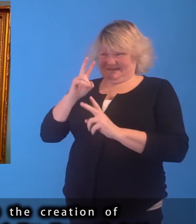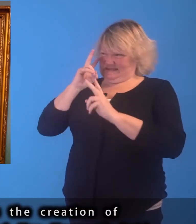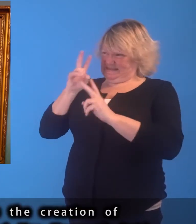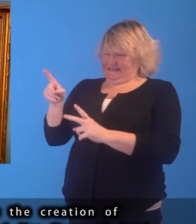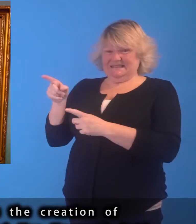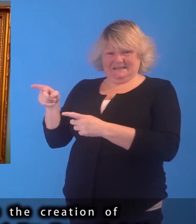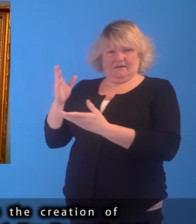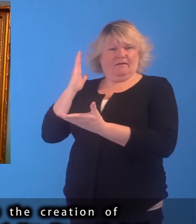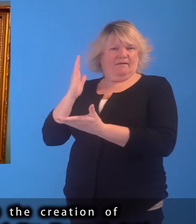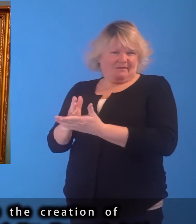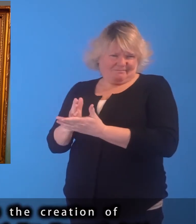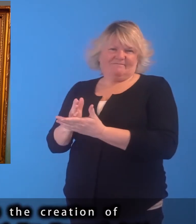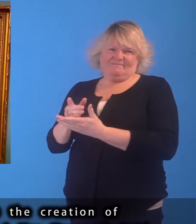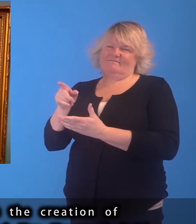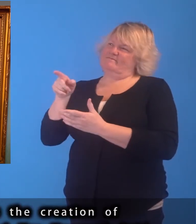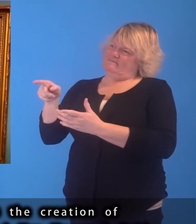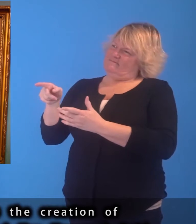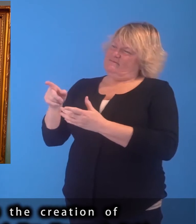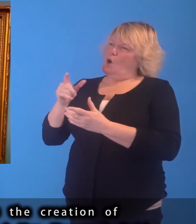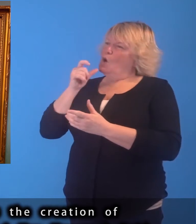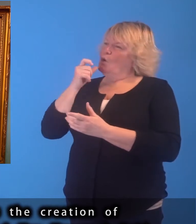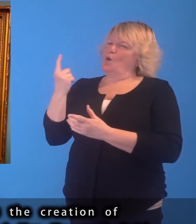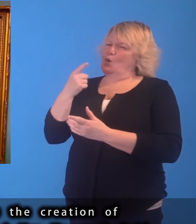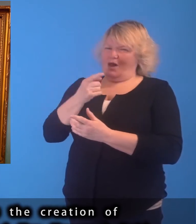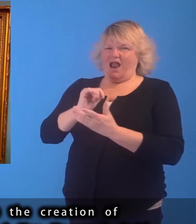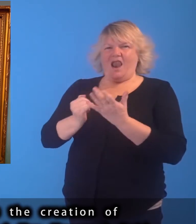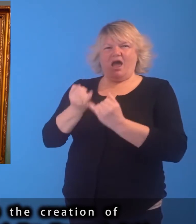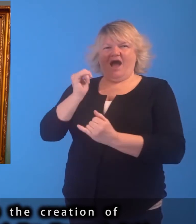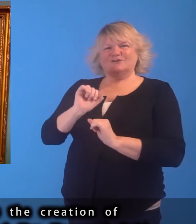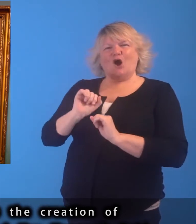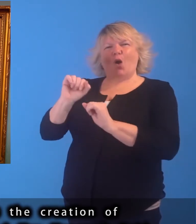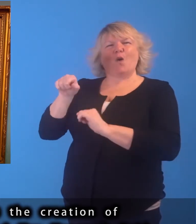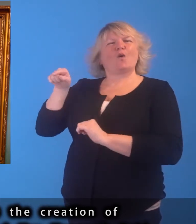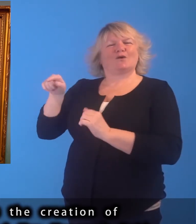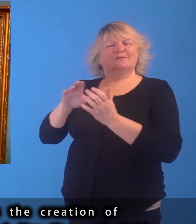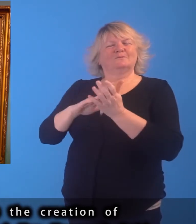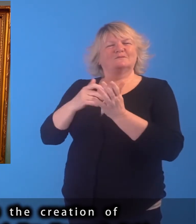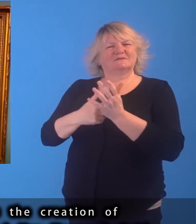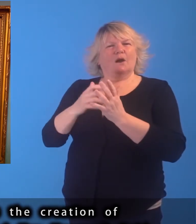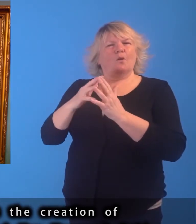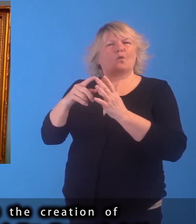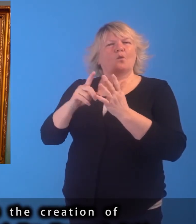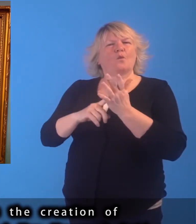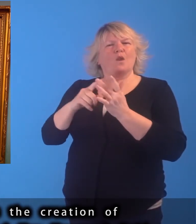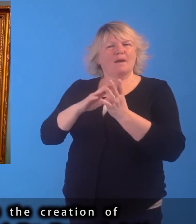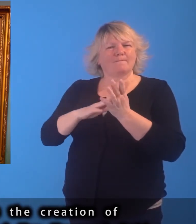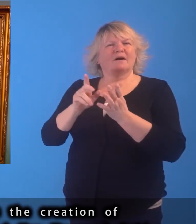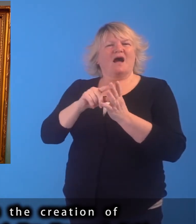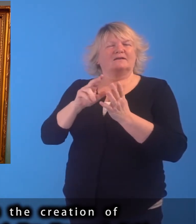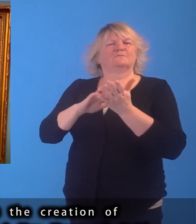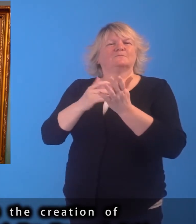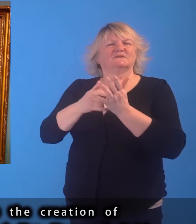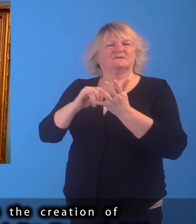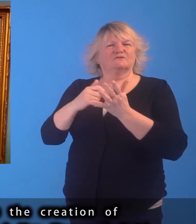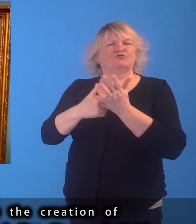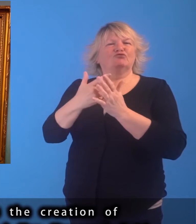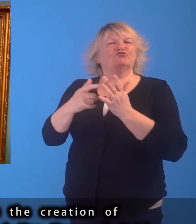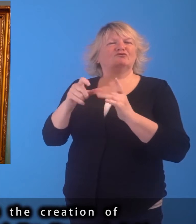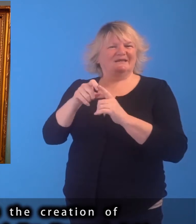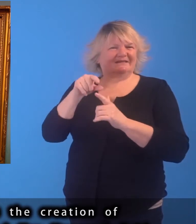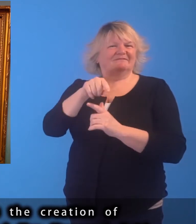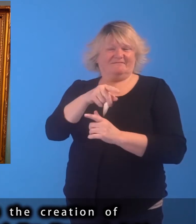The house, as it appears today, is the creation of Lauriston's last owners, Mr. William and